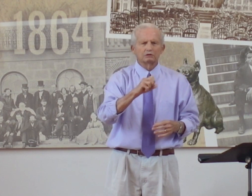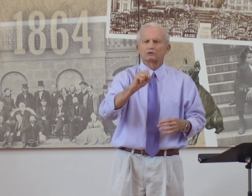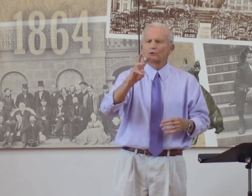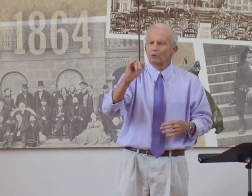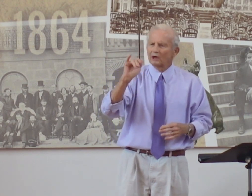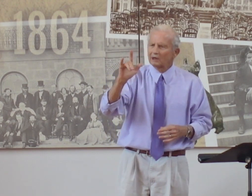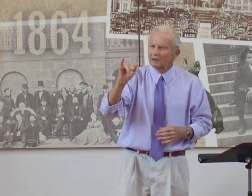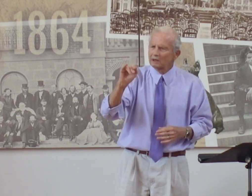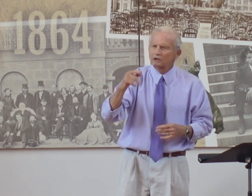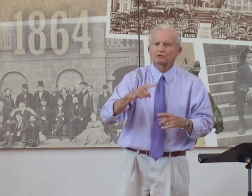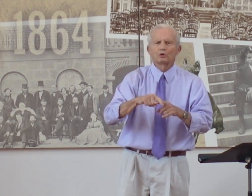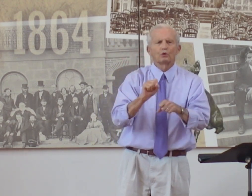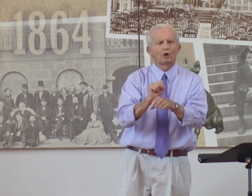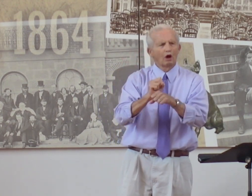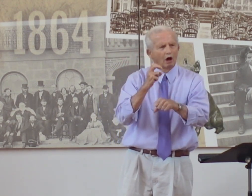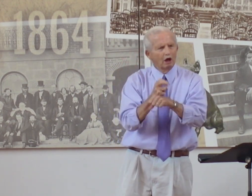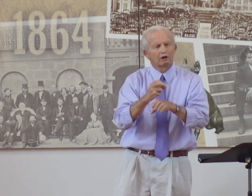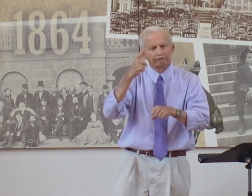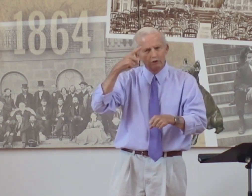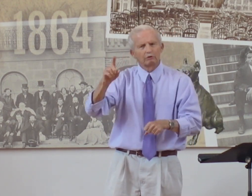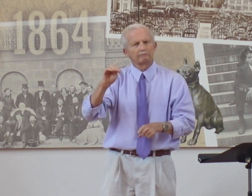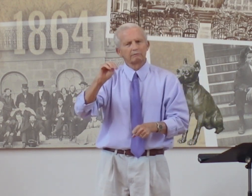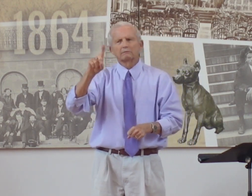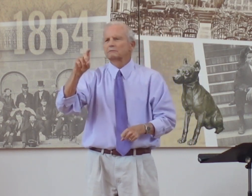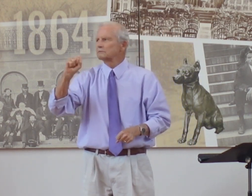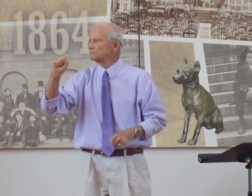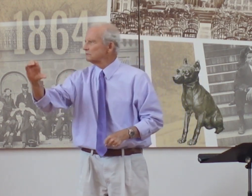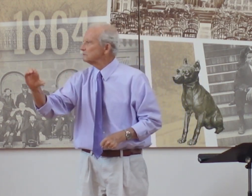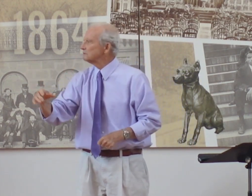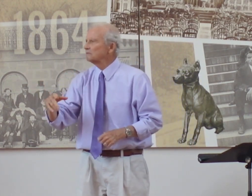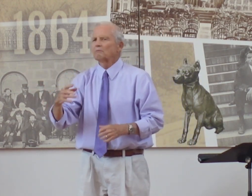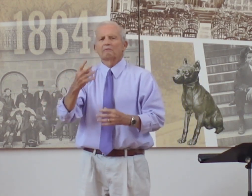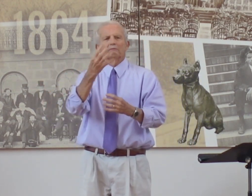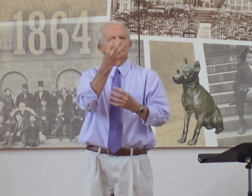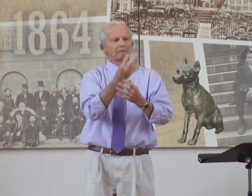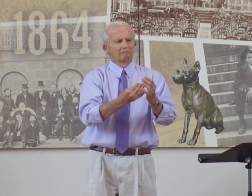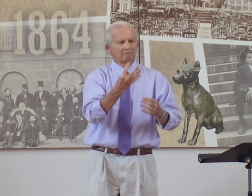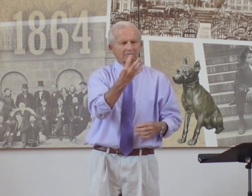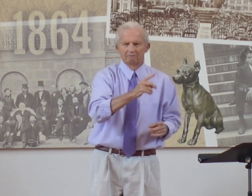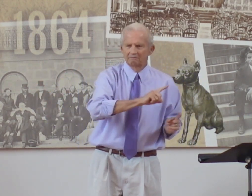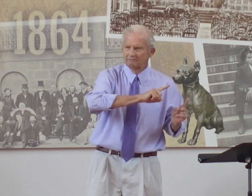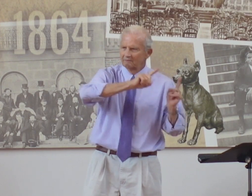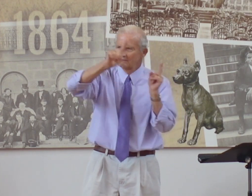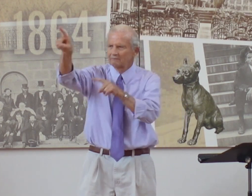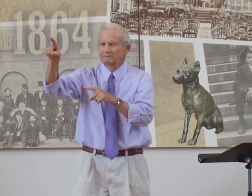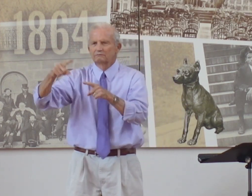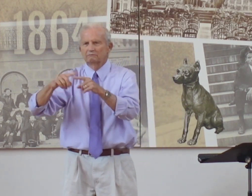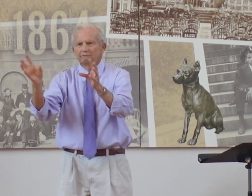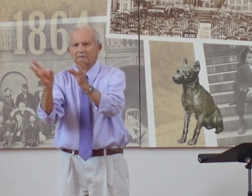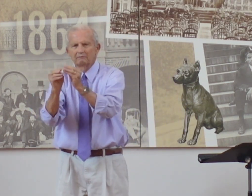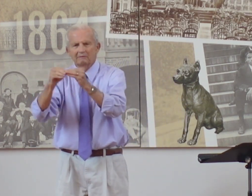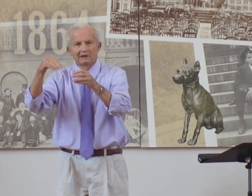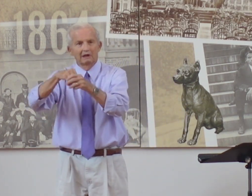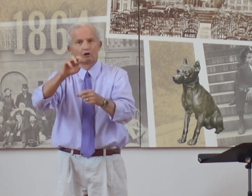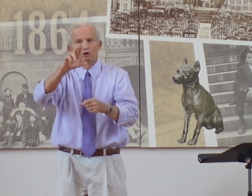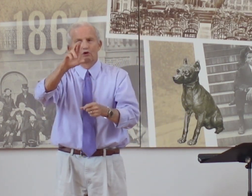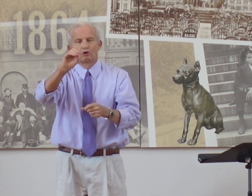And she was willing to work hard for the Maryland Deaf Senior Citizen Organization. She went to